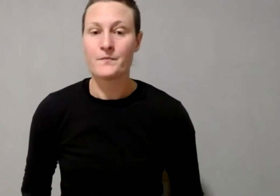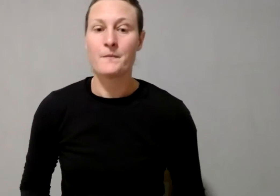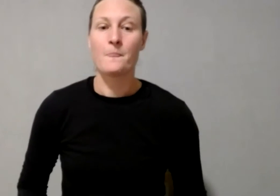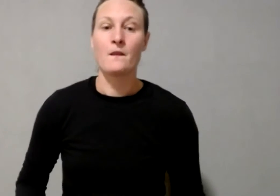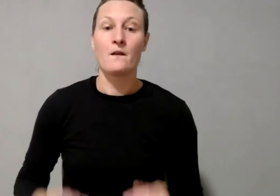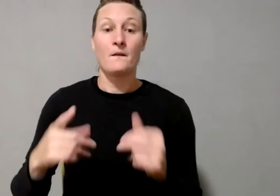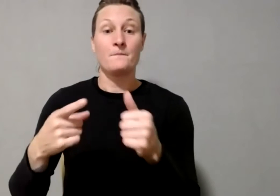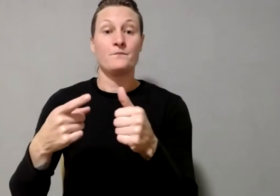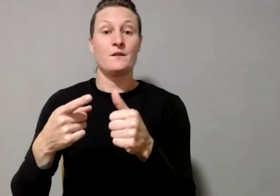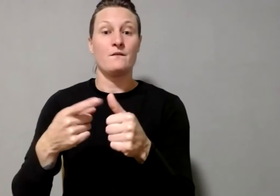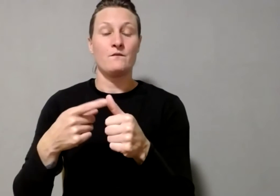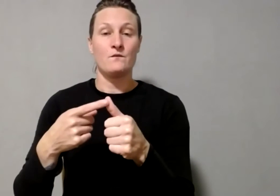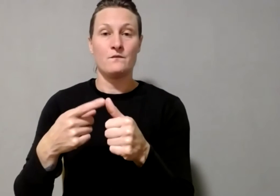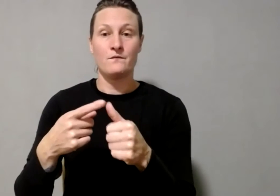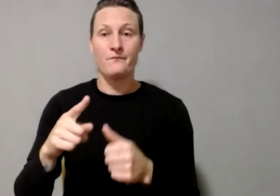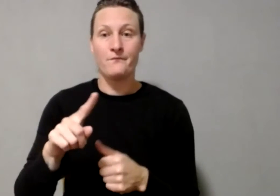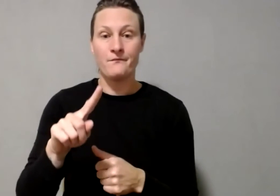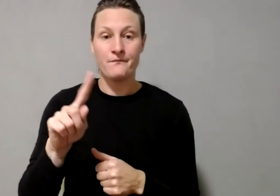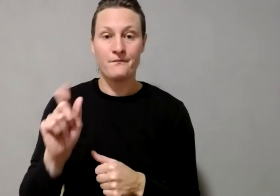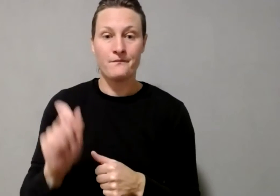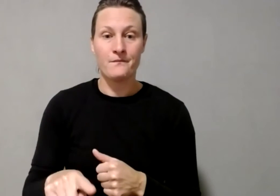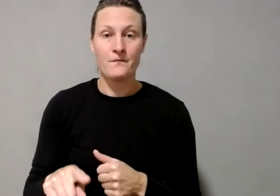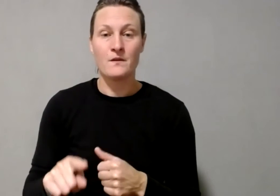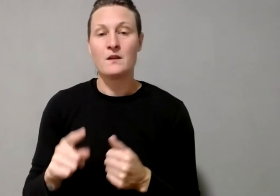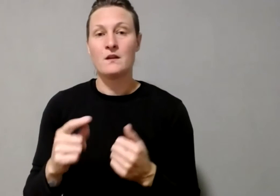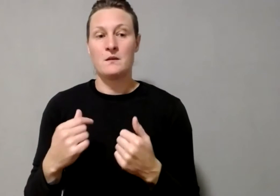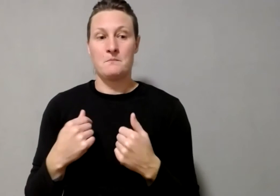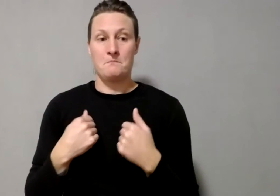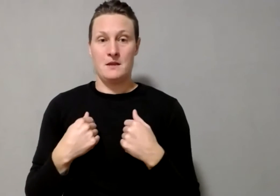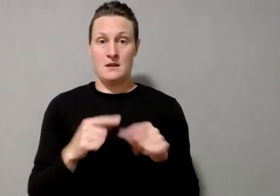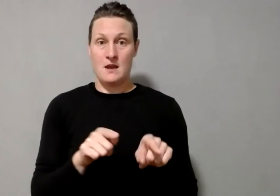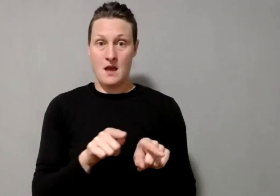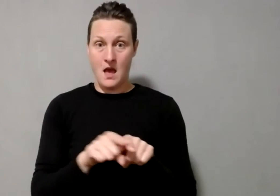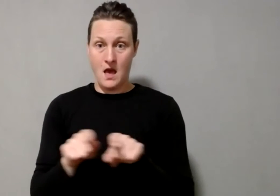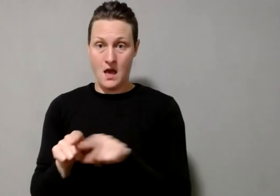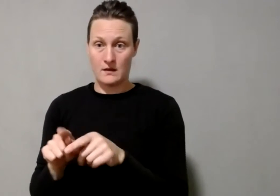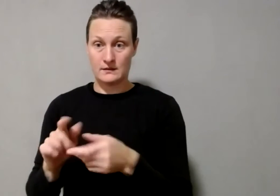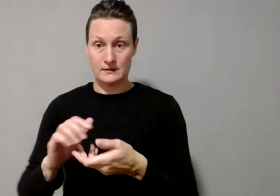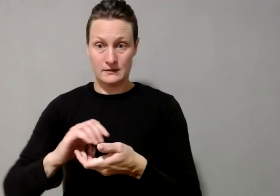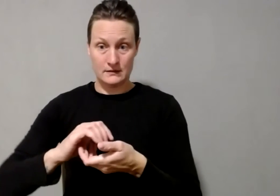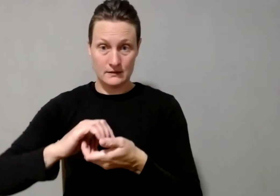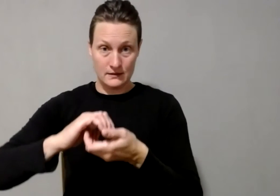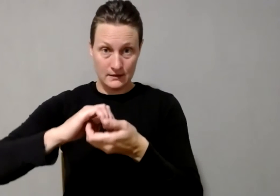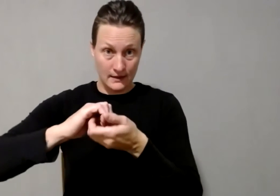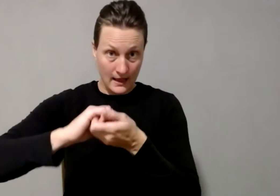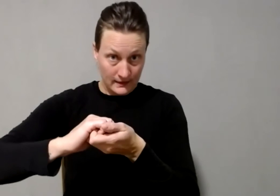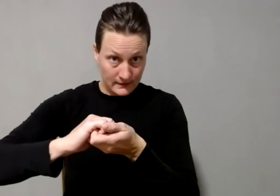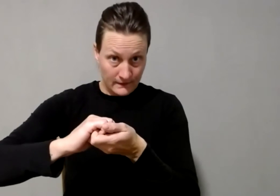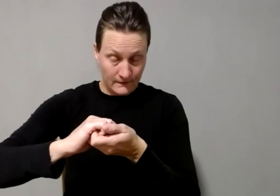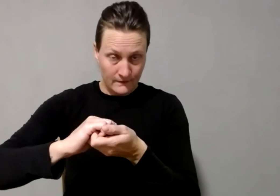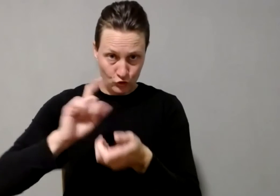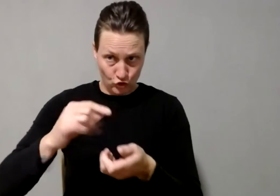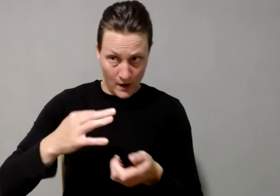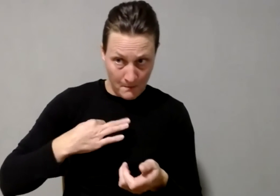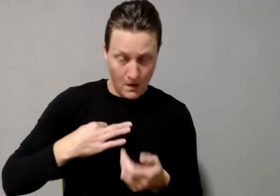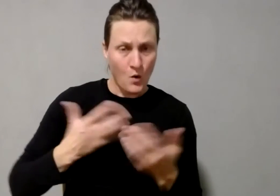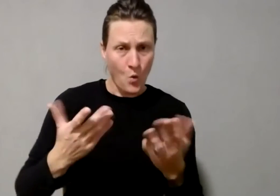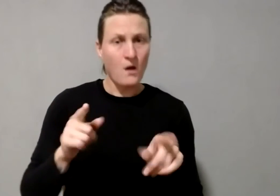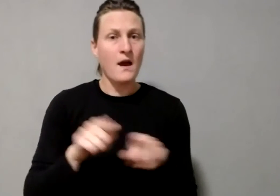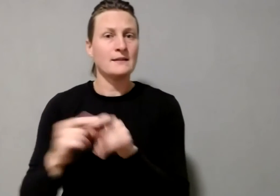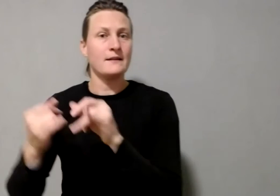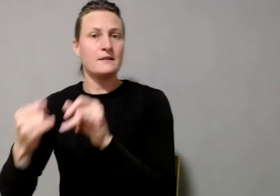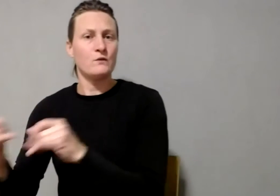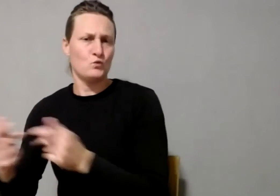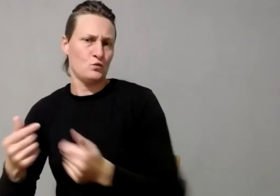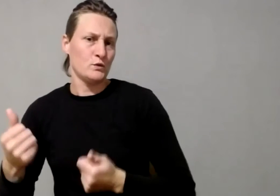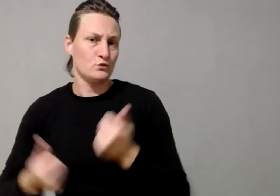as an individual or should I apply as a collective? There are definitely some things to think about before you do